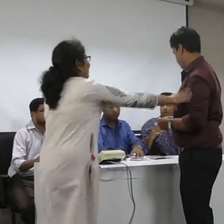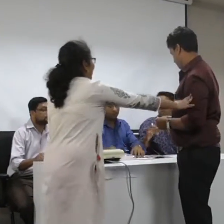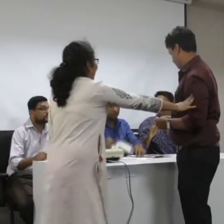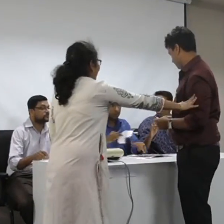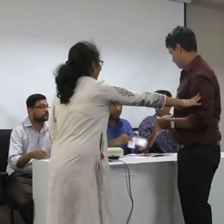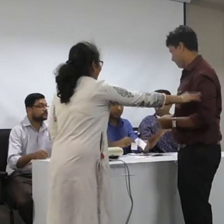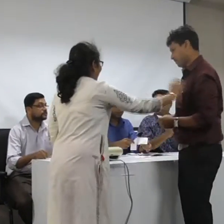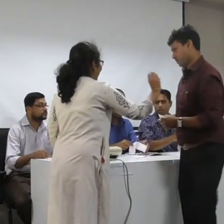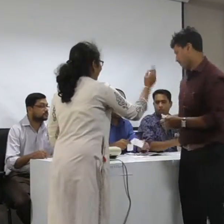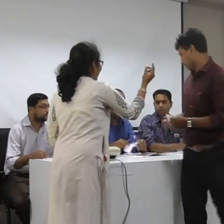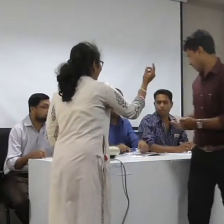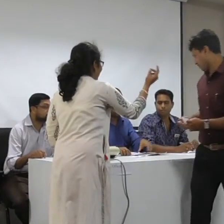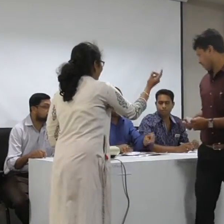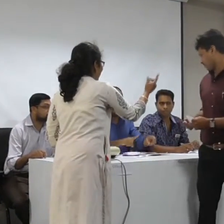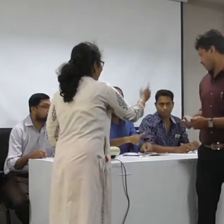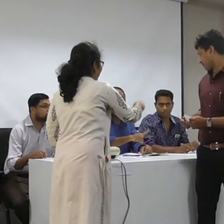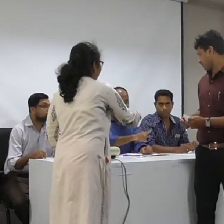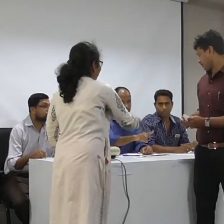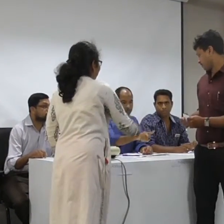Come, ink.